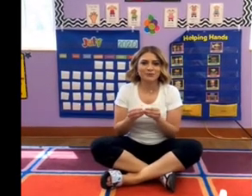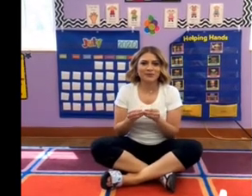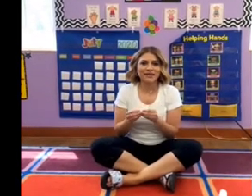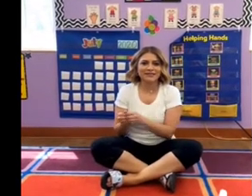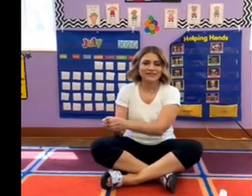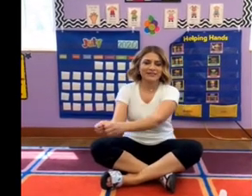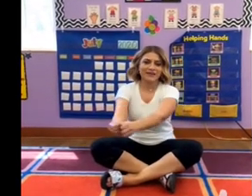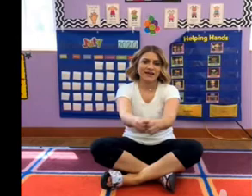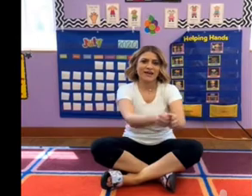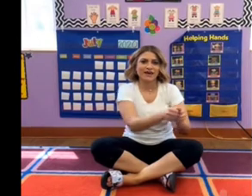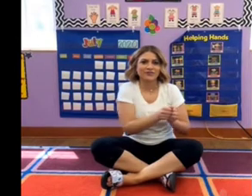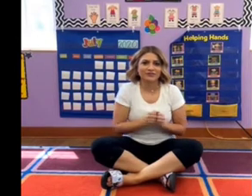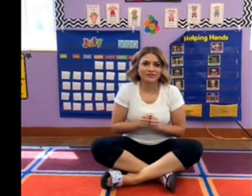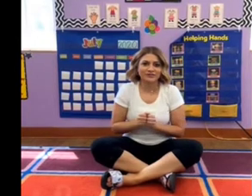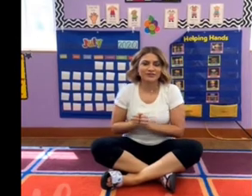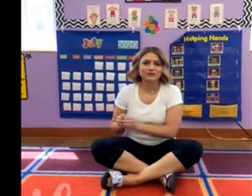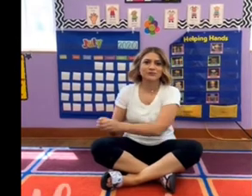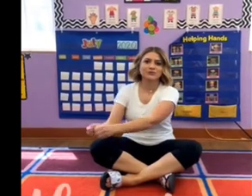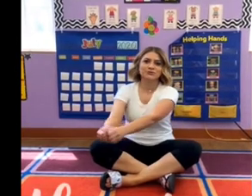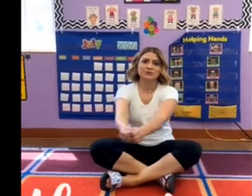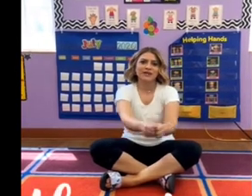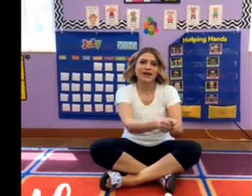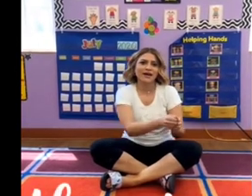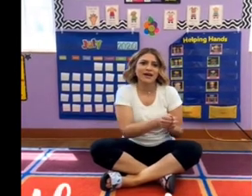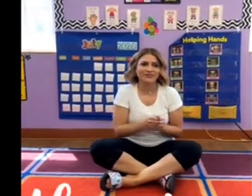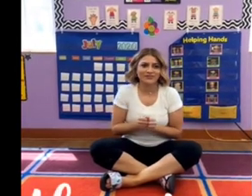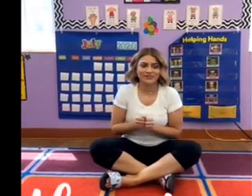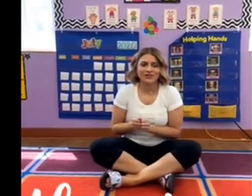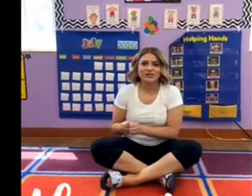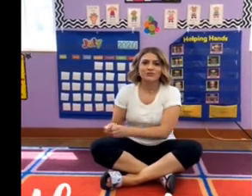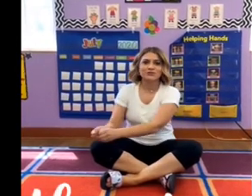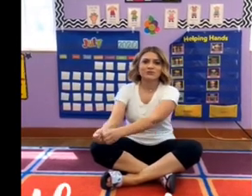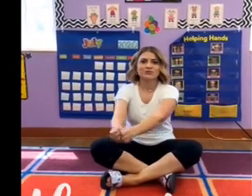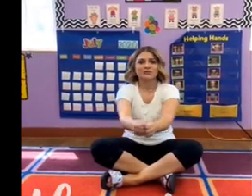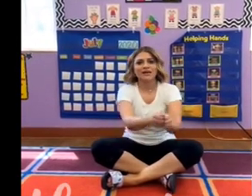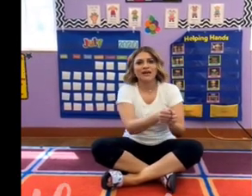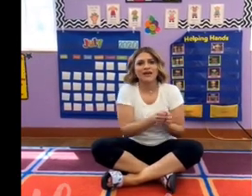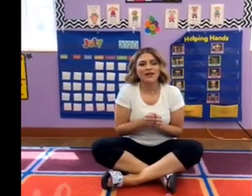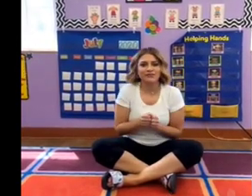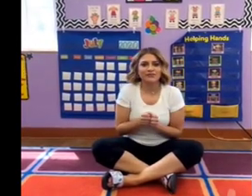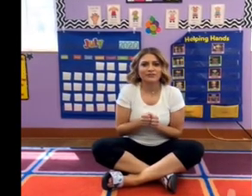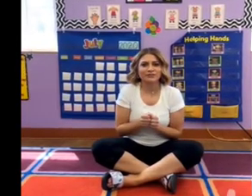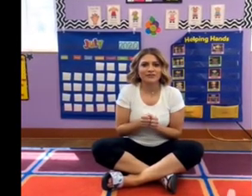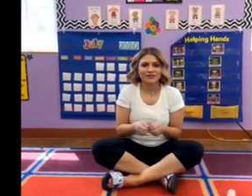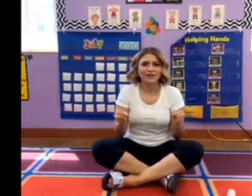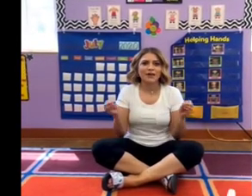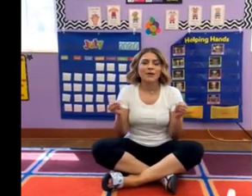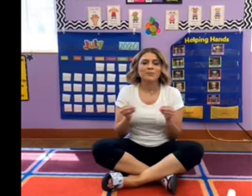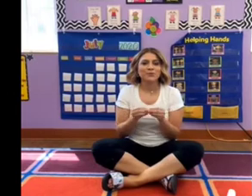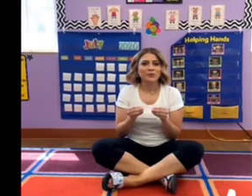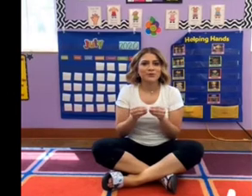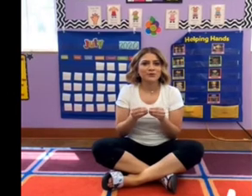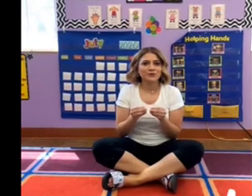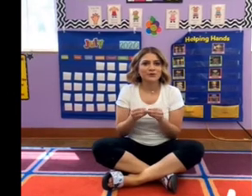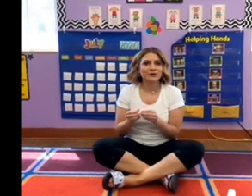get together, together, together. The more we